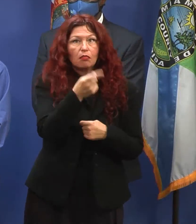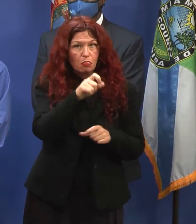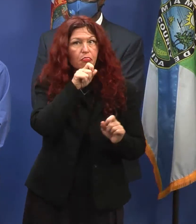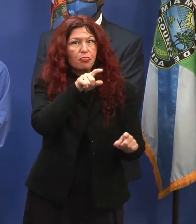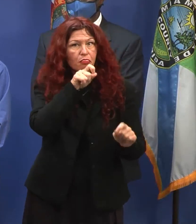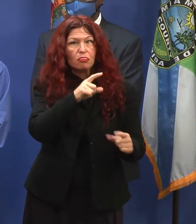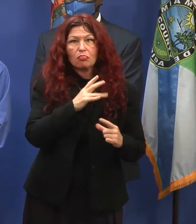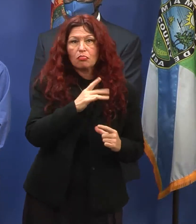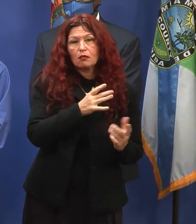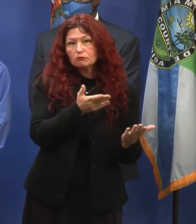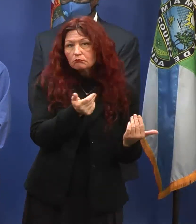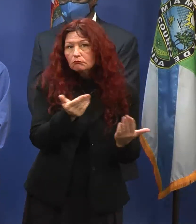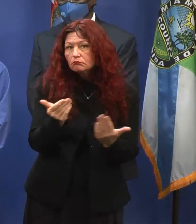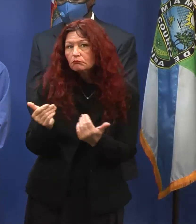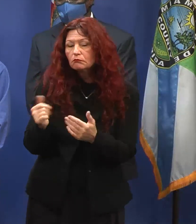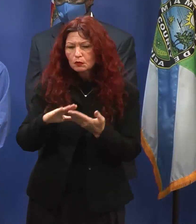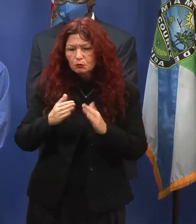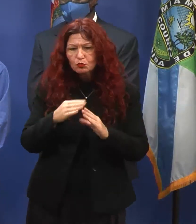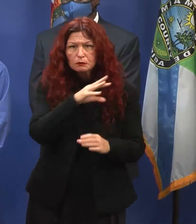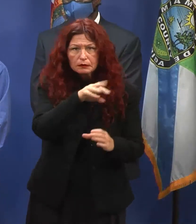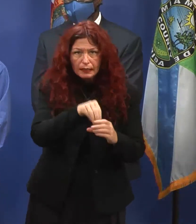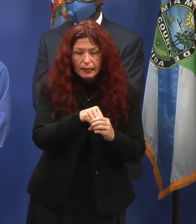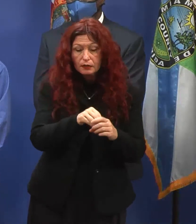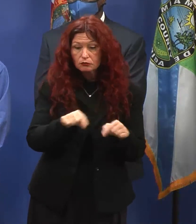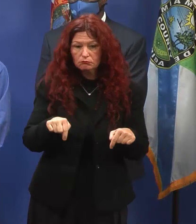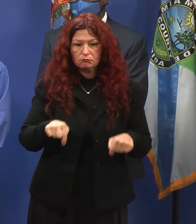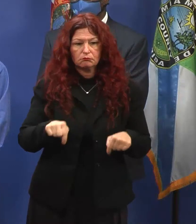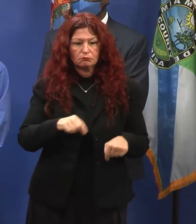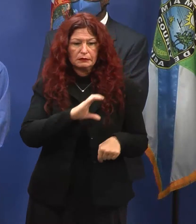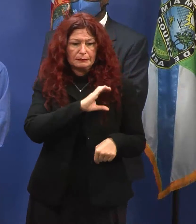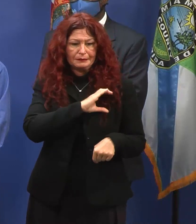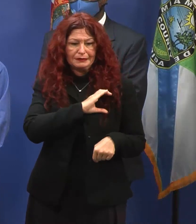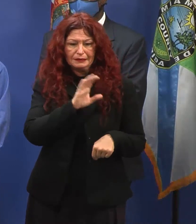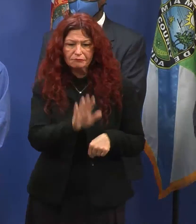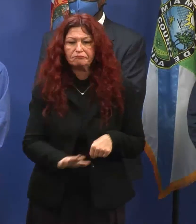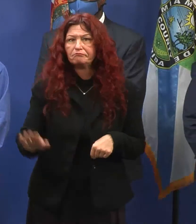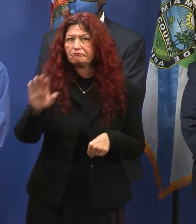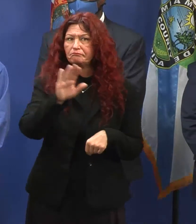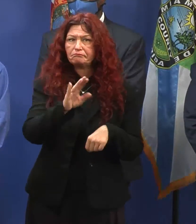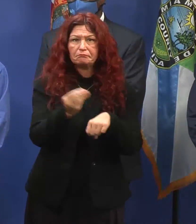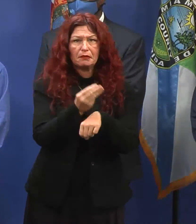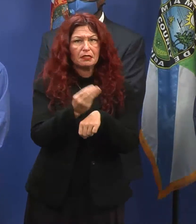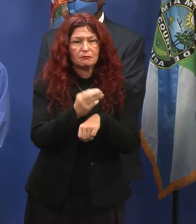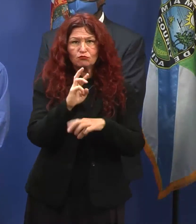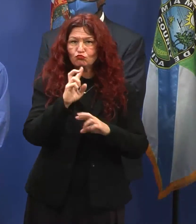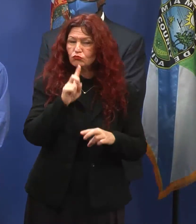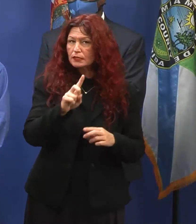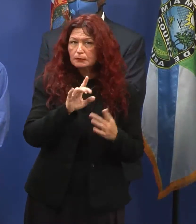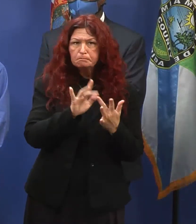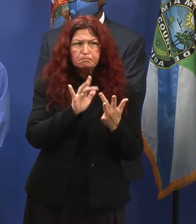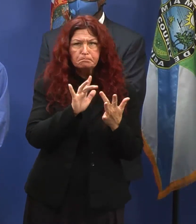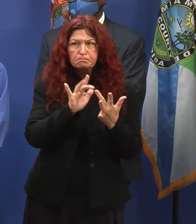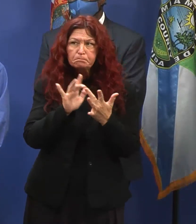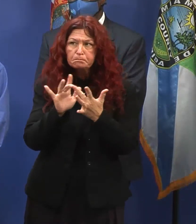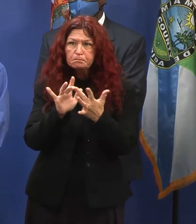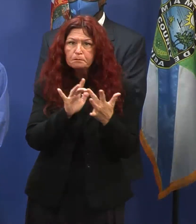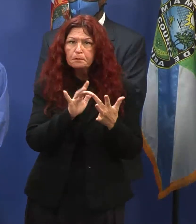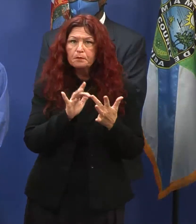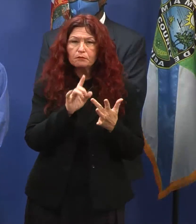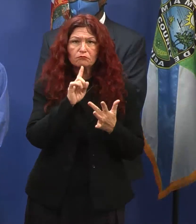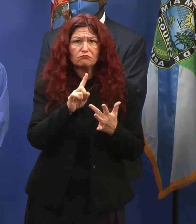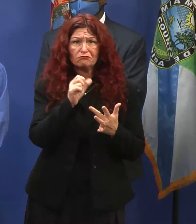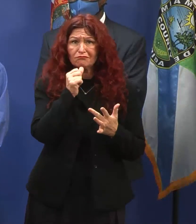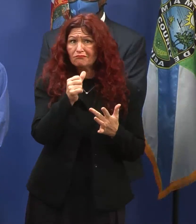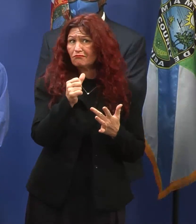is engaged. This law enforcement agency and law enforcement around the county are engaged. I could tell you that we are on a zero